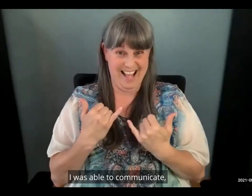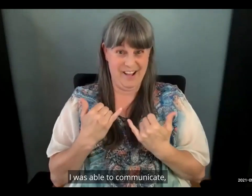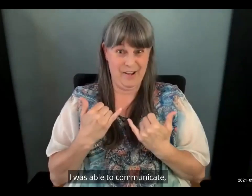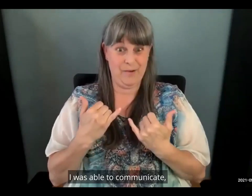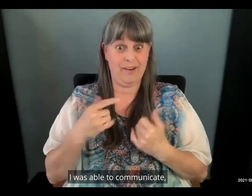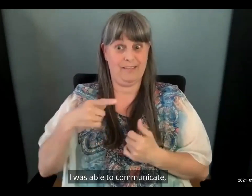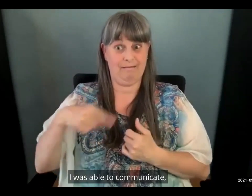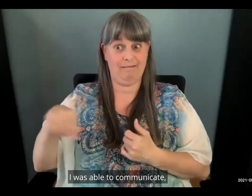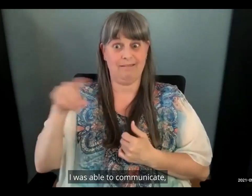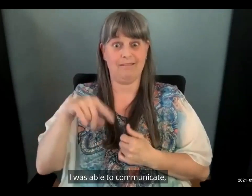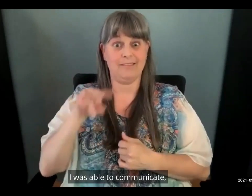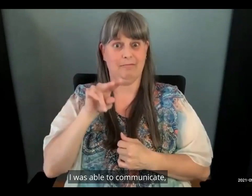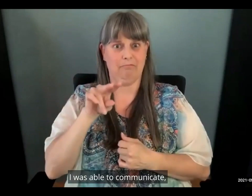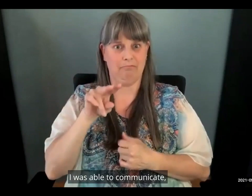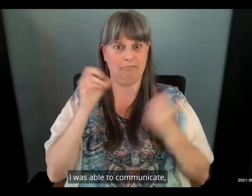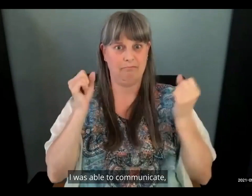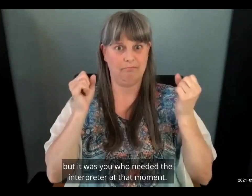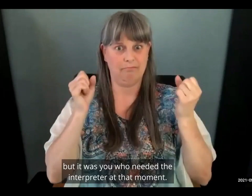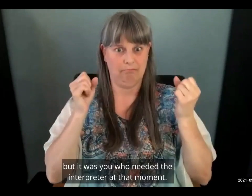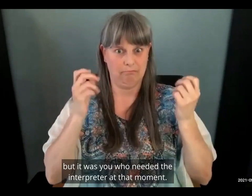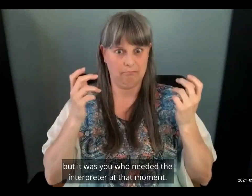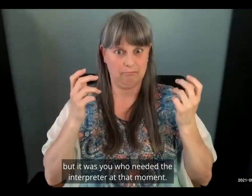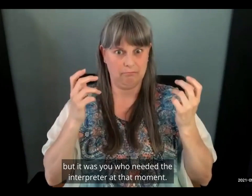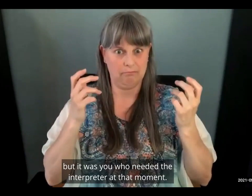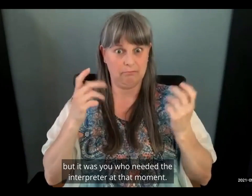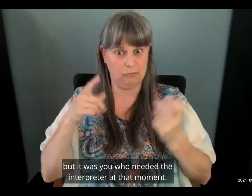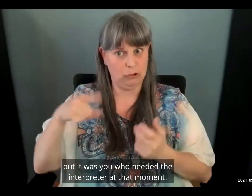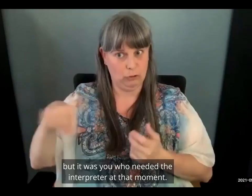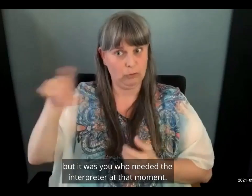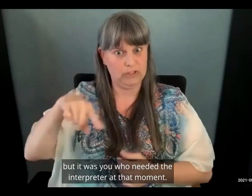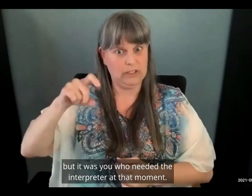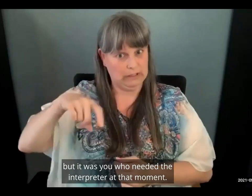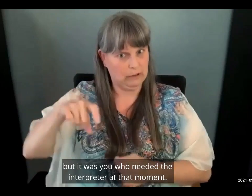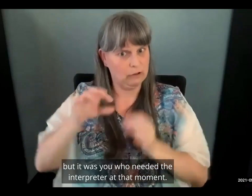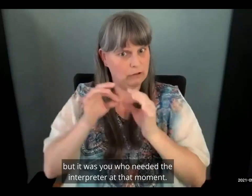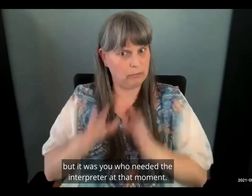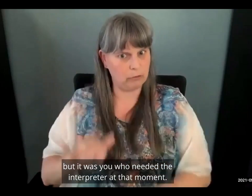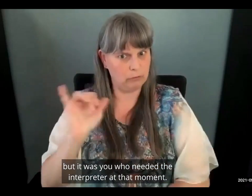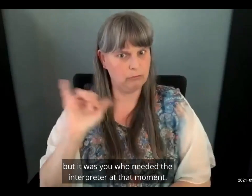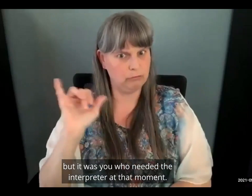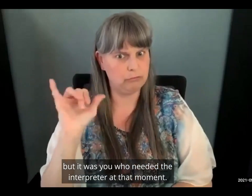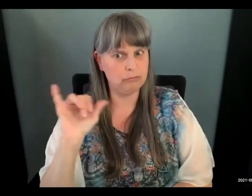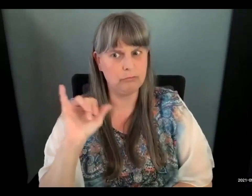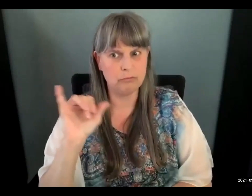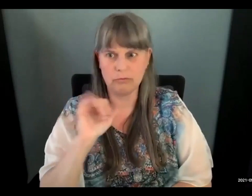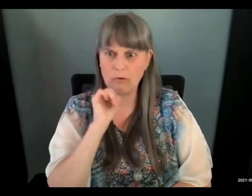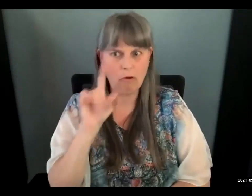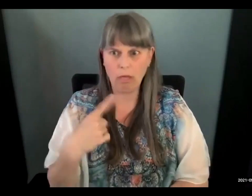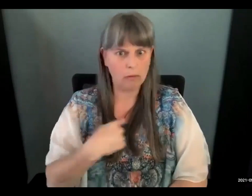I was able to communicate, but it was you who needed the interpreter at that moment.